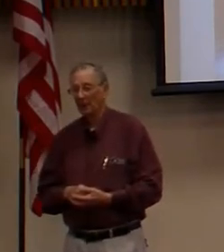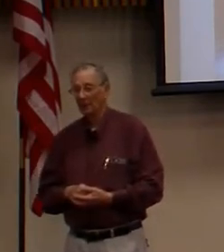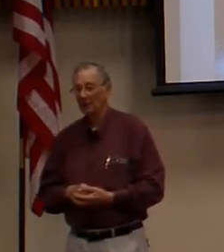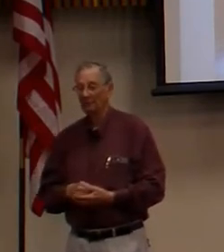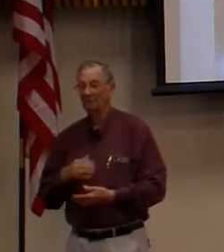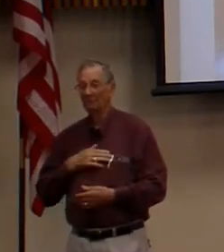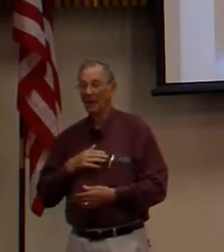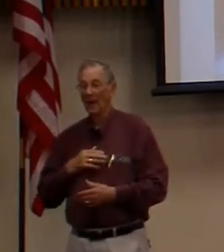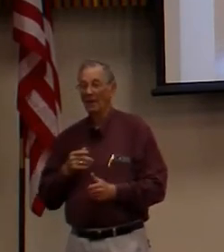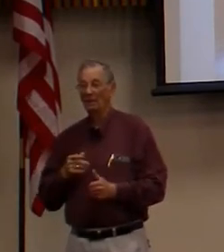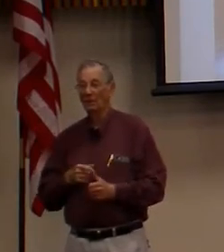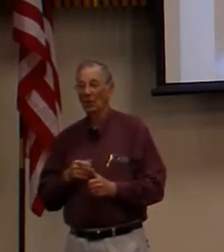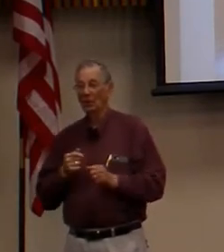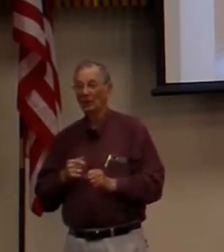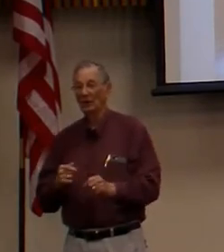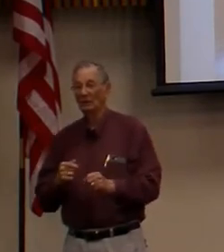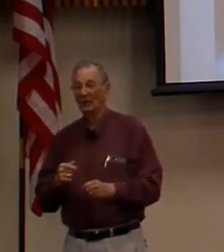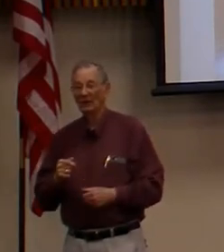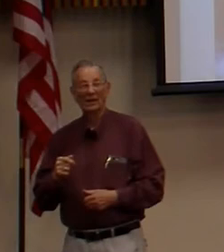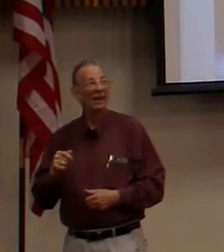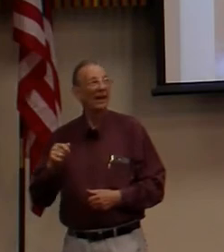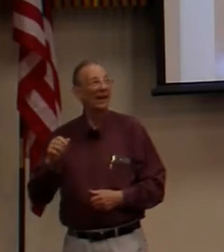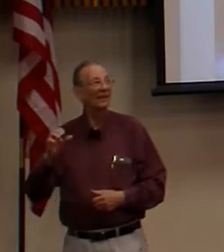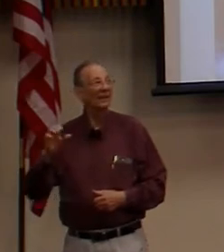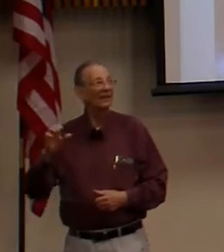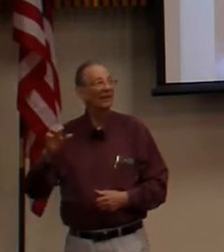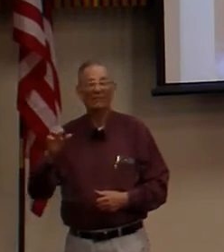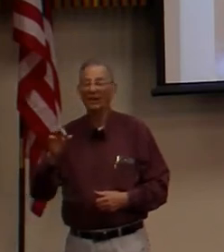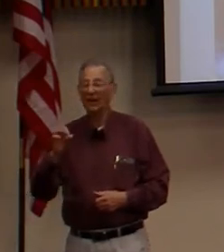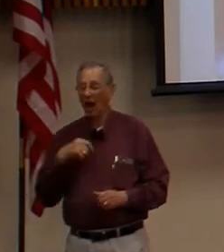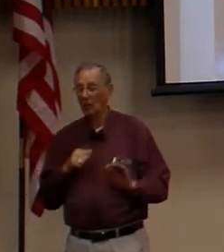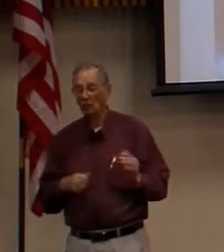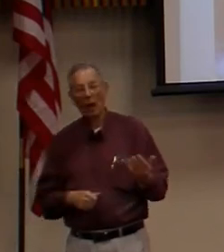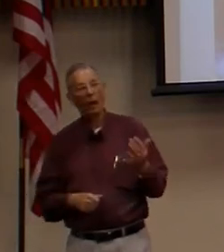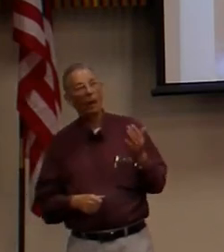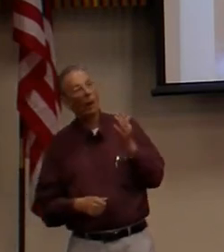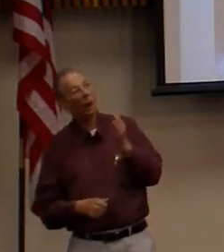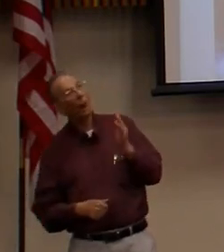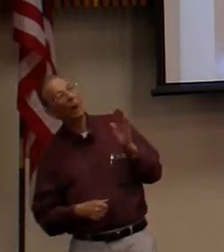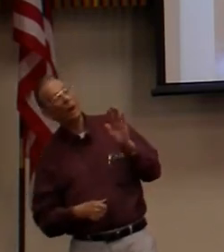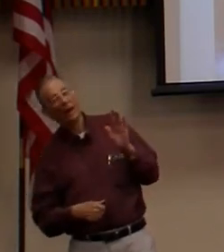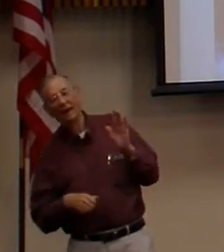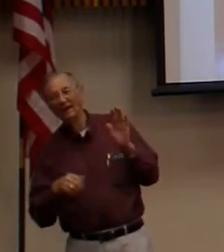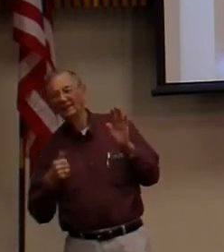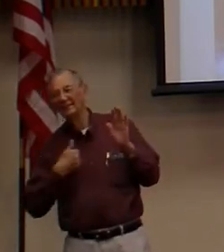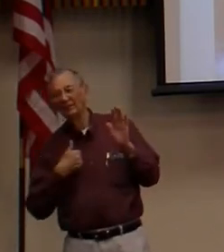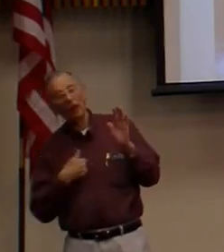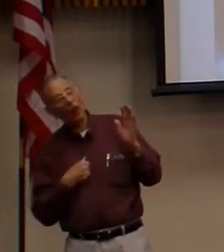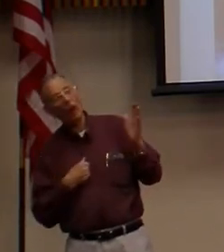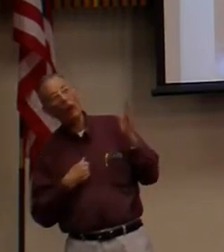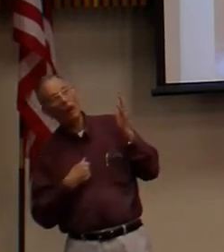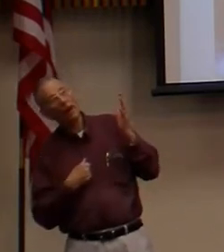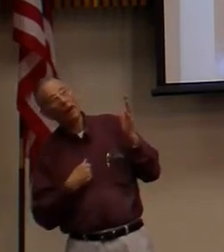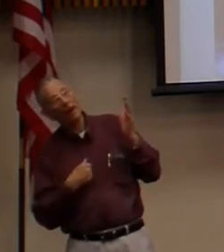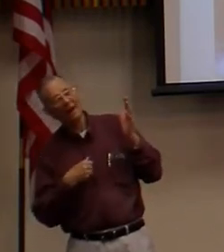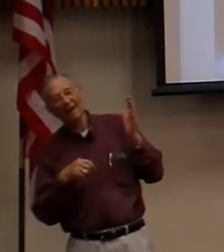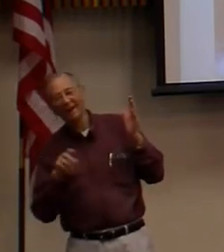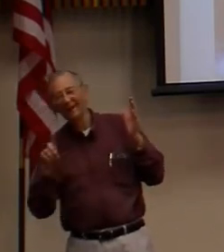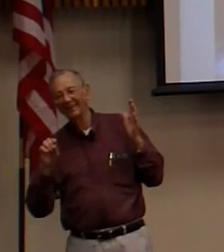my first attempt at a selfie. So I barely got myself in here. Here's